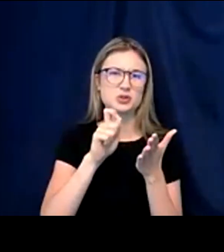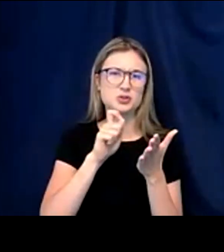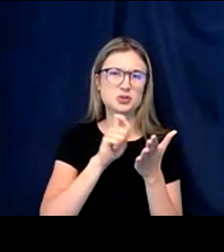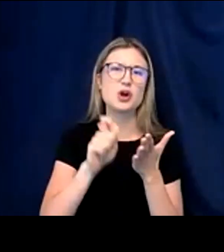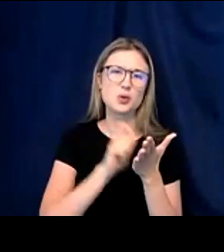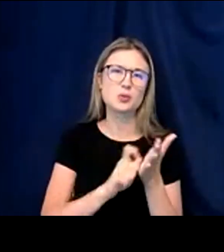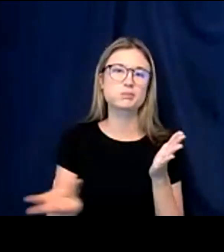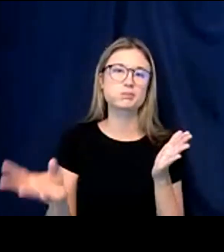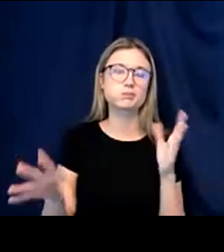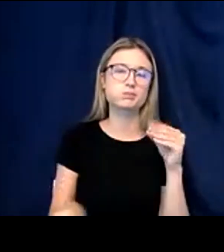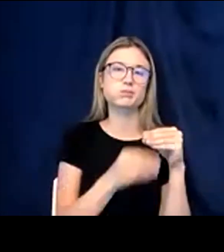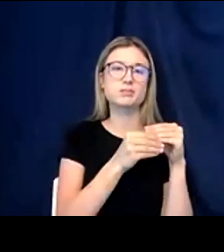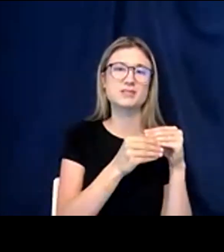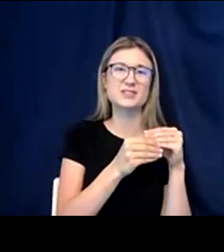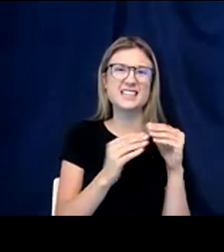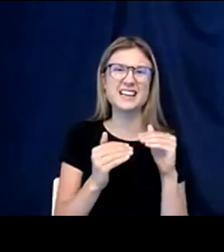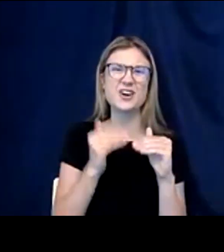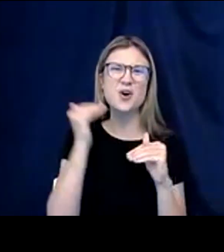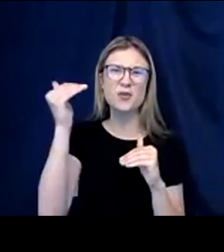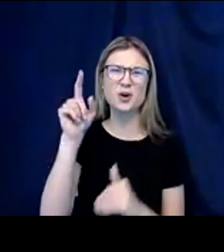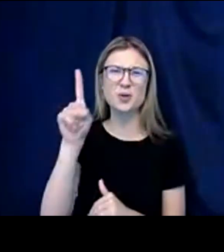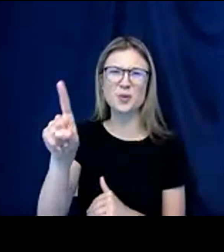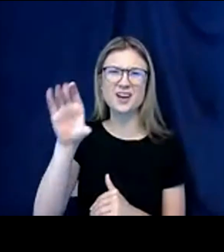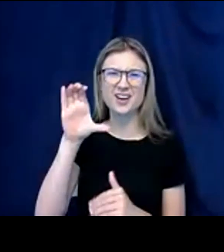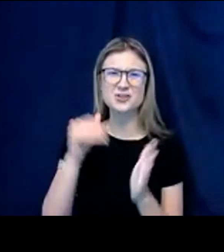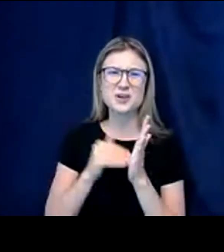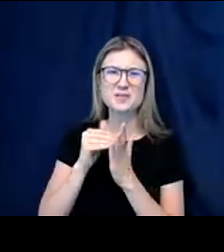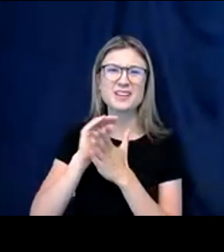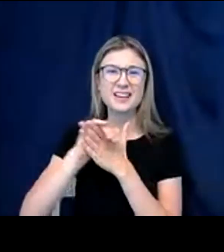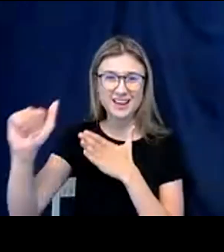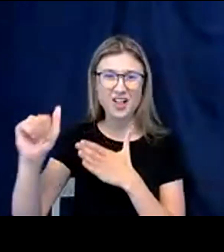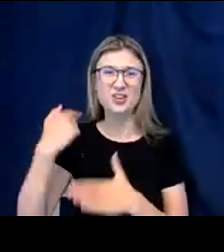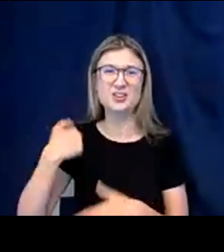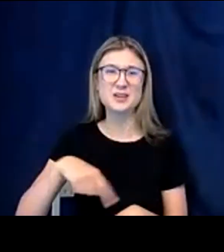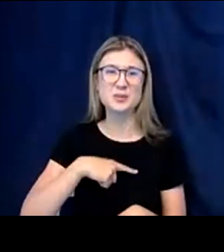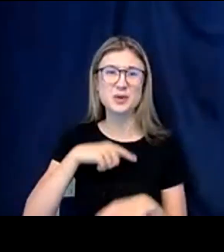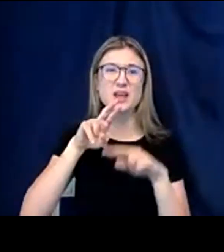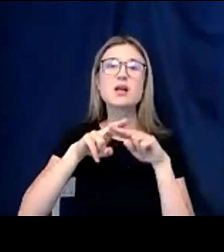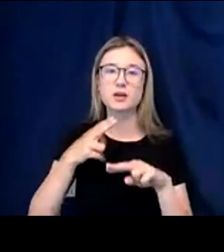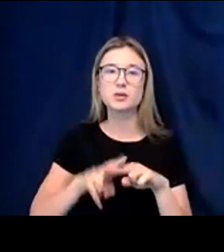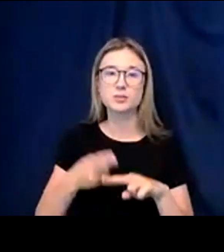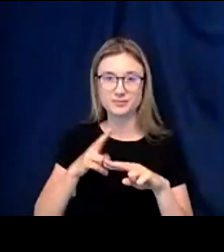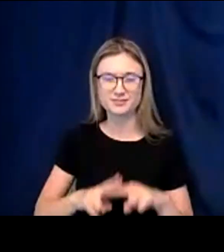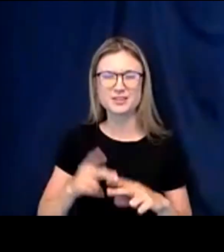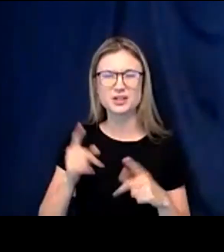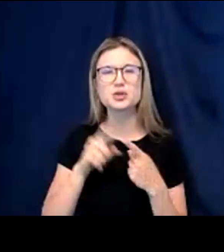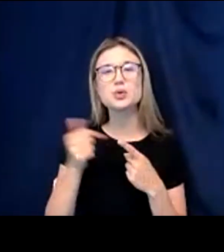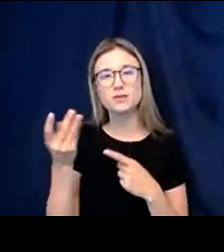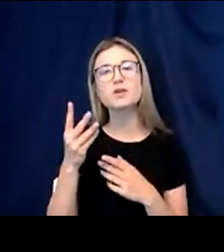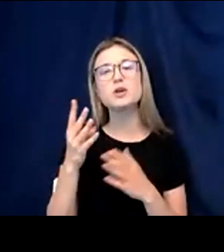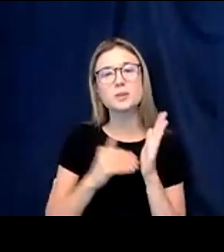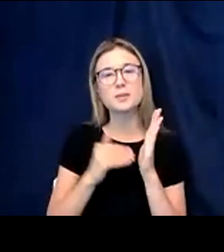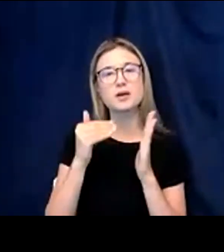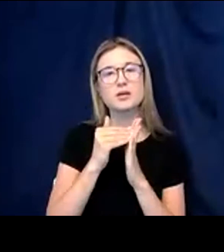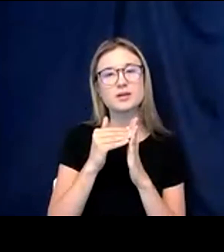eventually, it was over $100 million when it started, which we eventually got down to a couple million. But that's